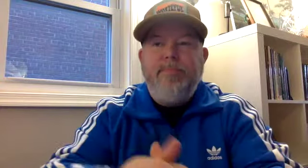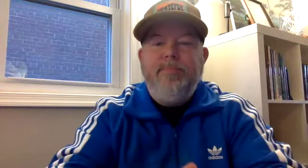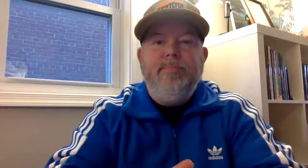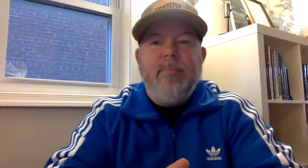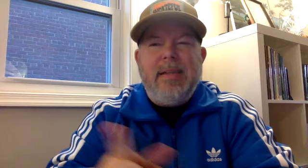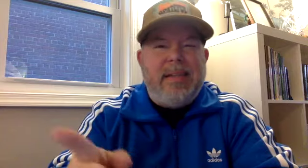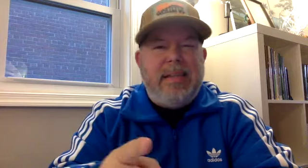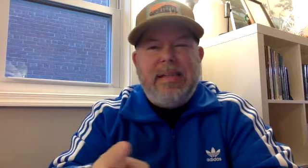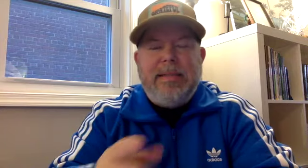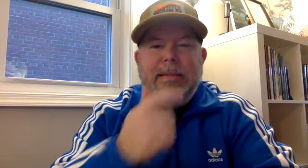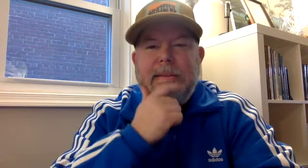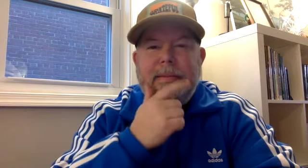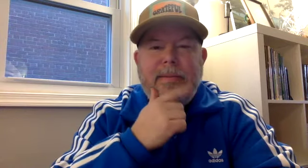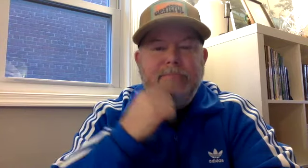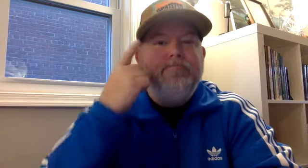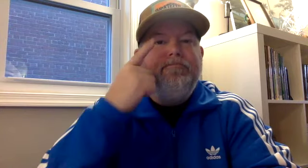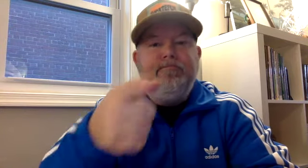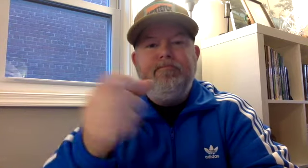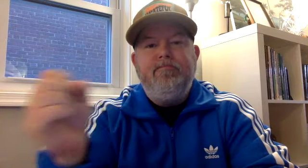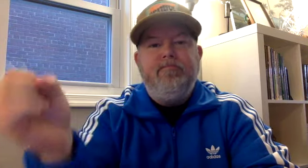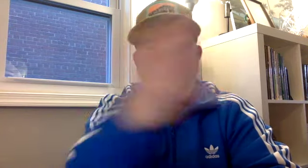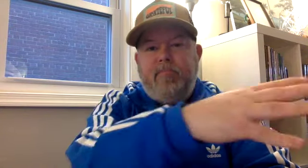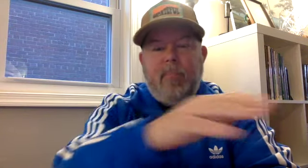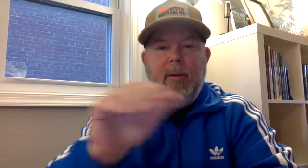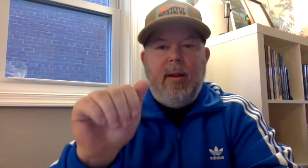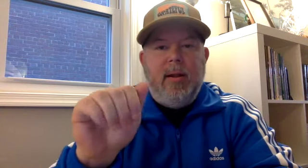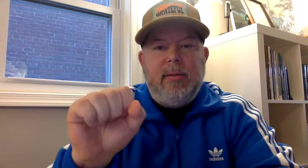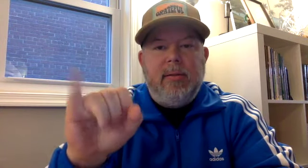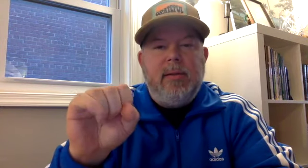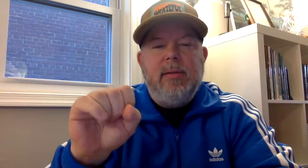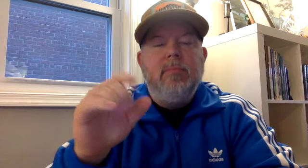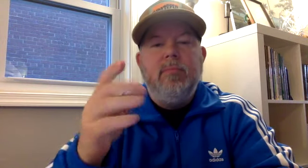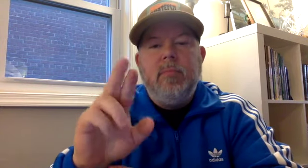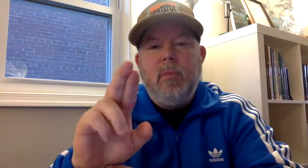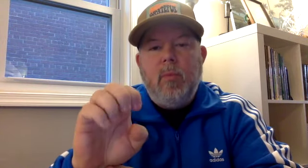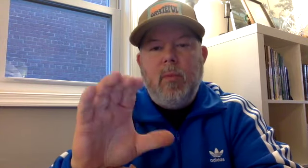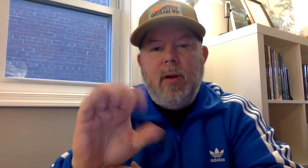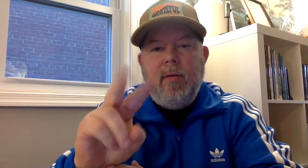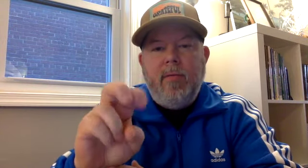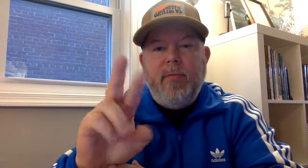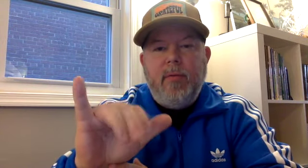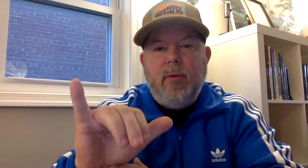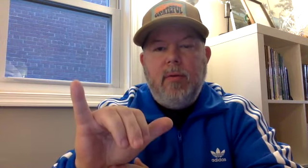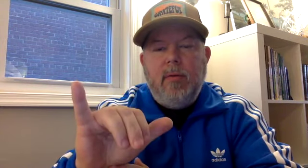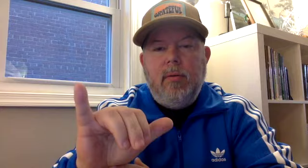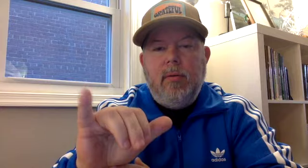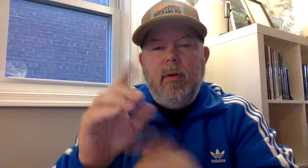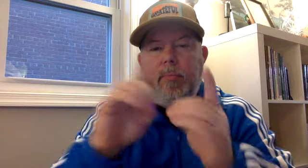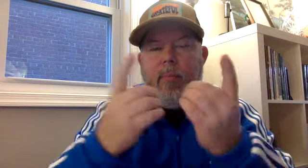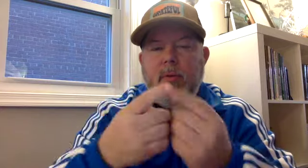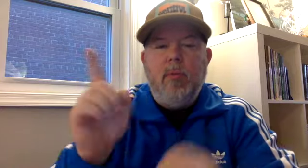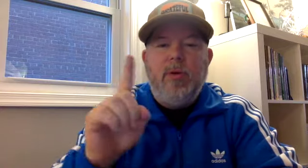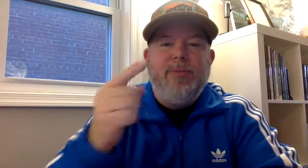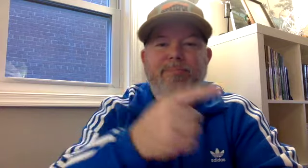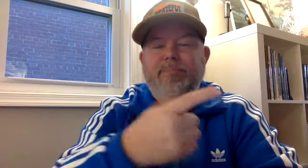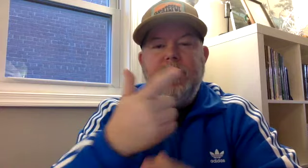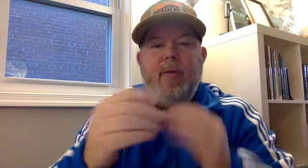people who were held responsible. A president who was forced to resign, an attorney general who went to prison, a White